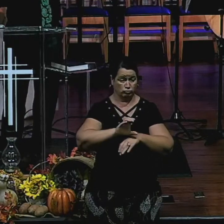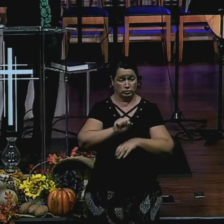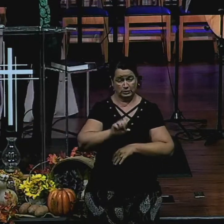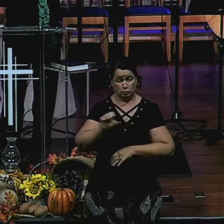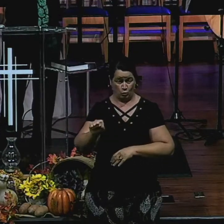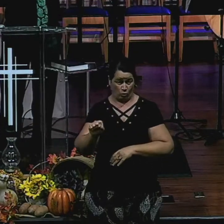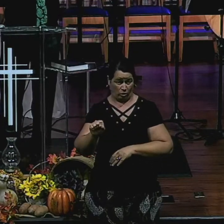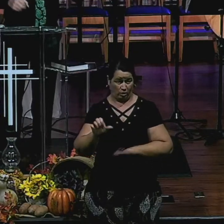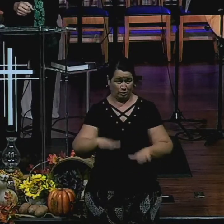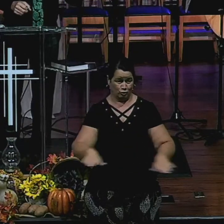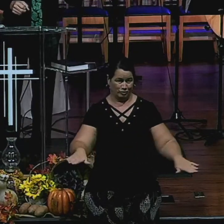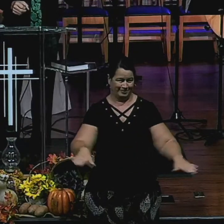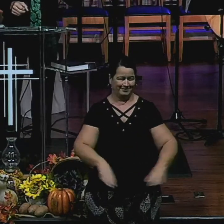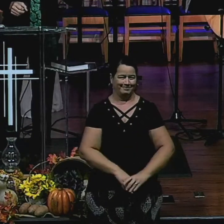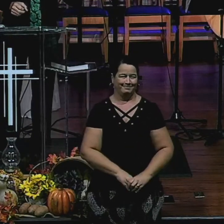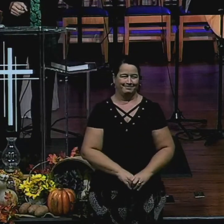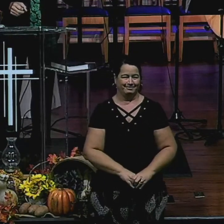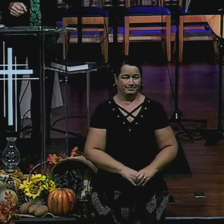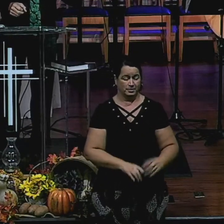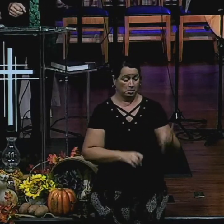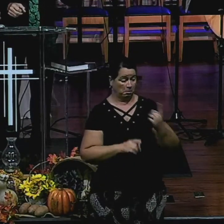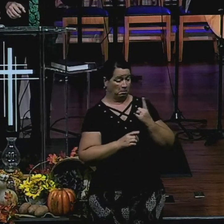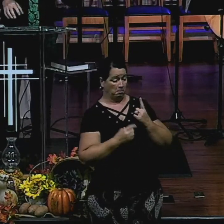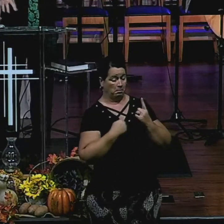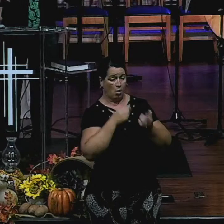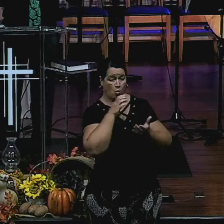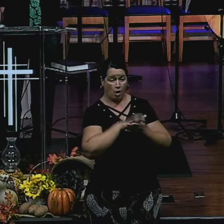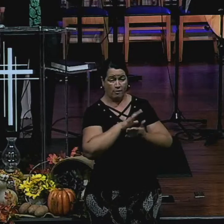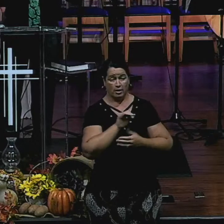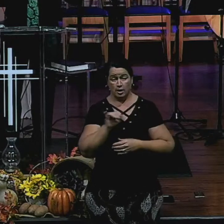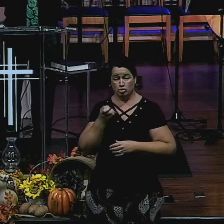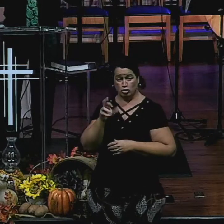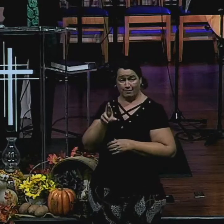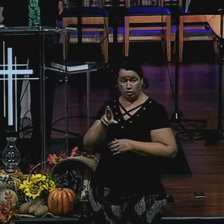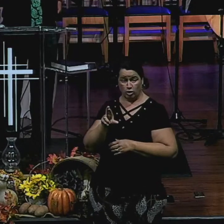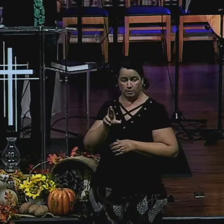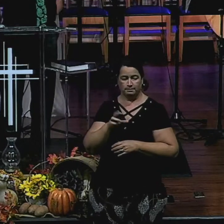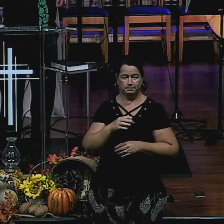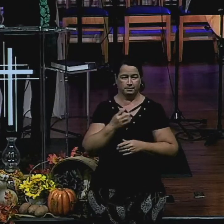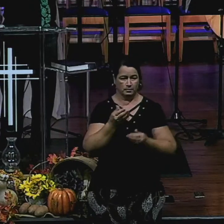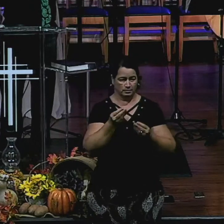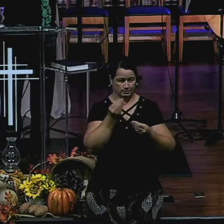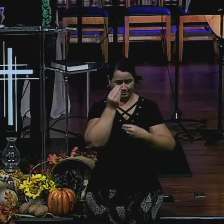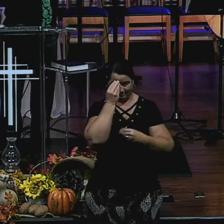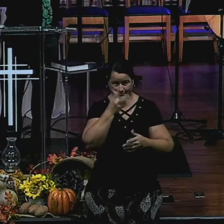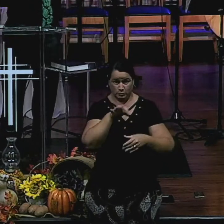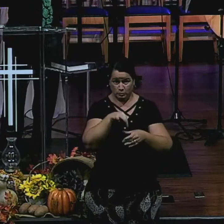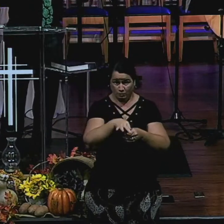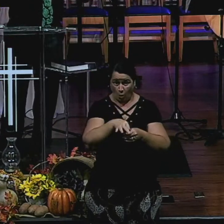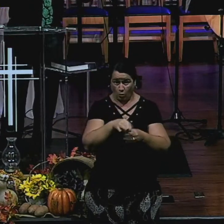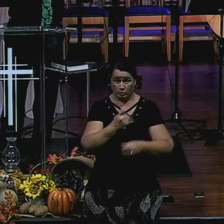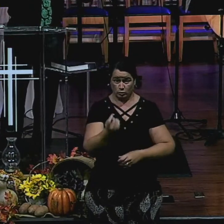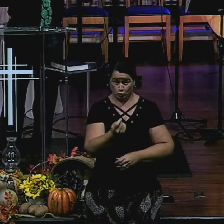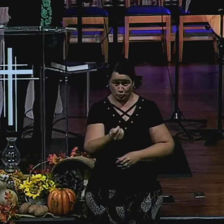can see Miss Jennifer and my wife about those. There is an election Tuesday. Please vote.